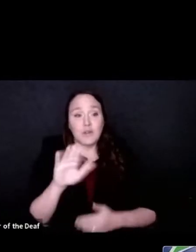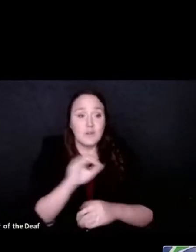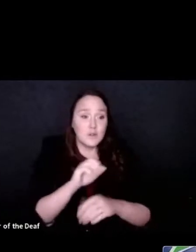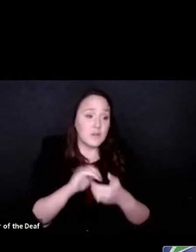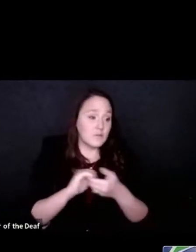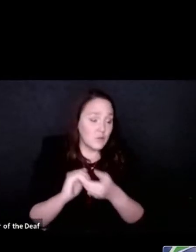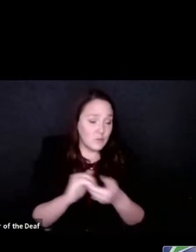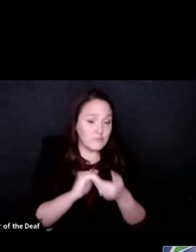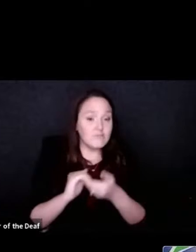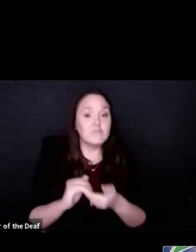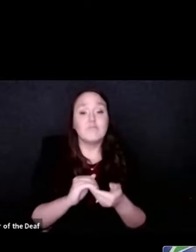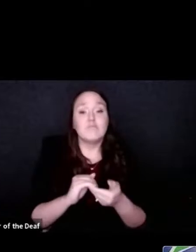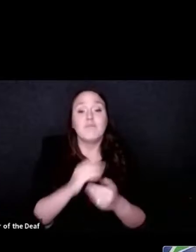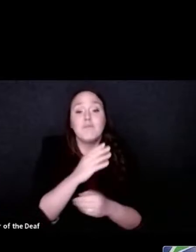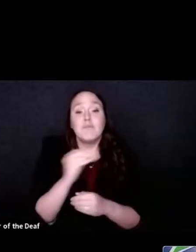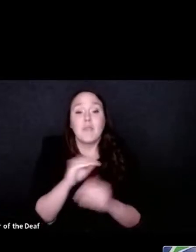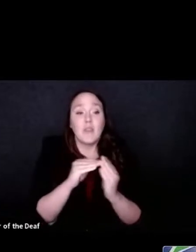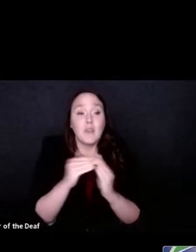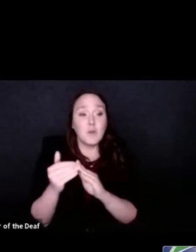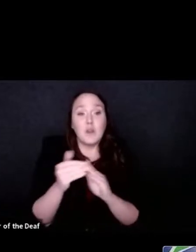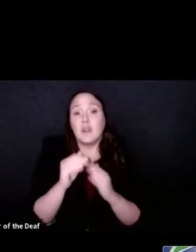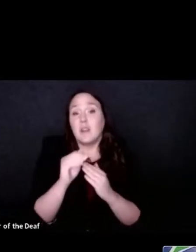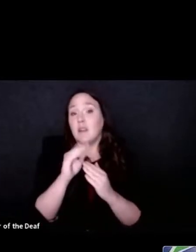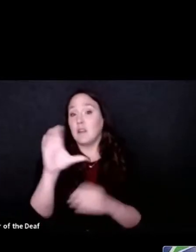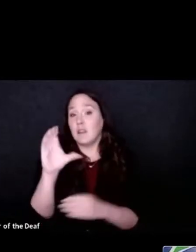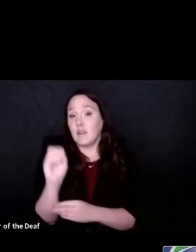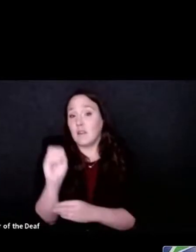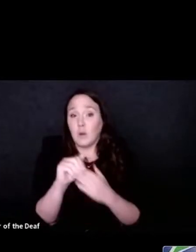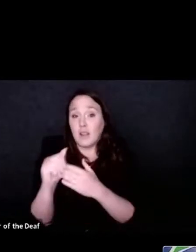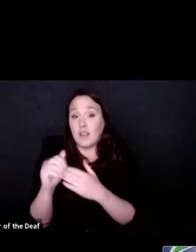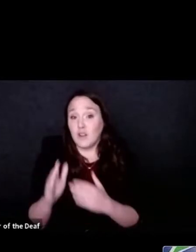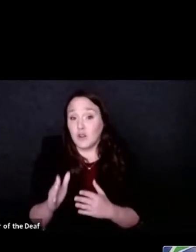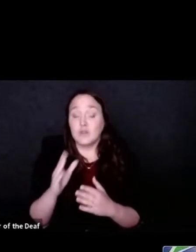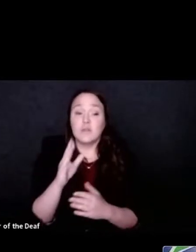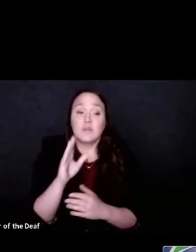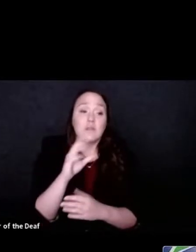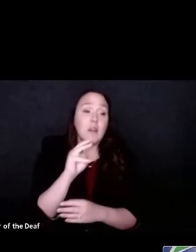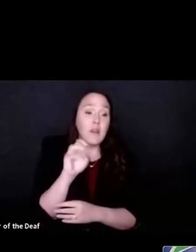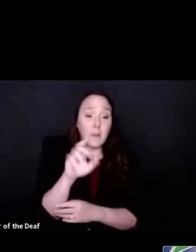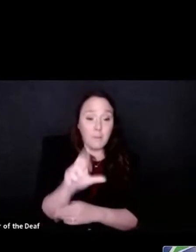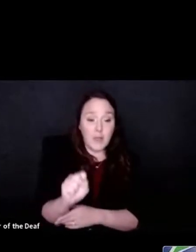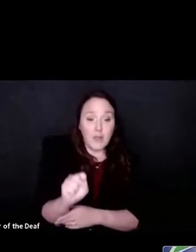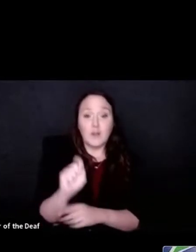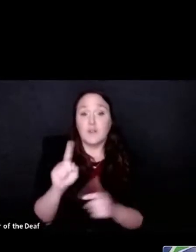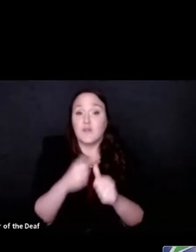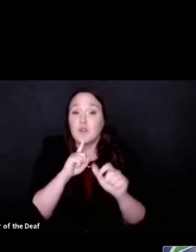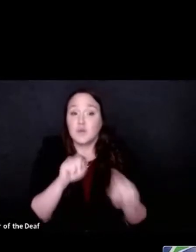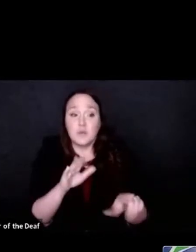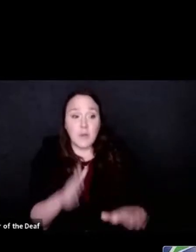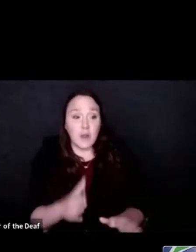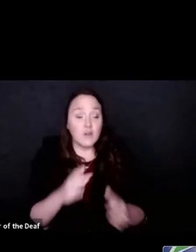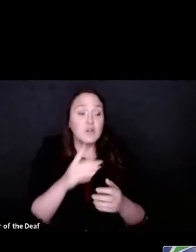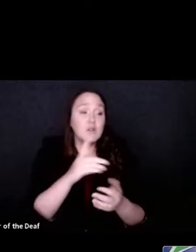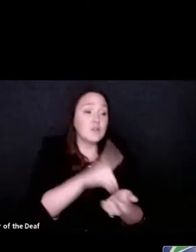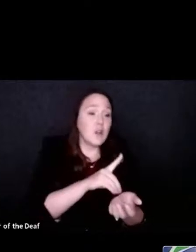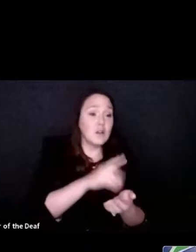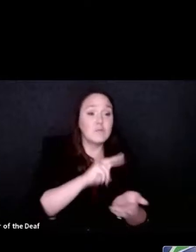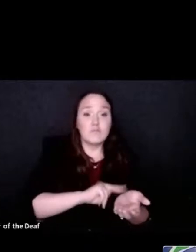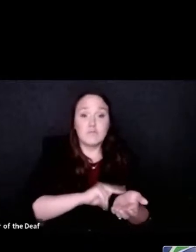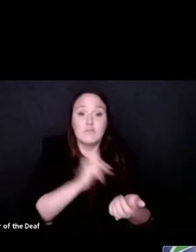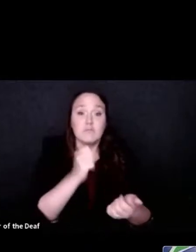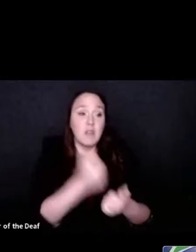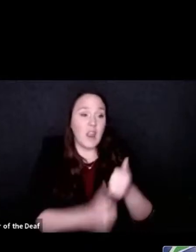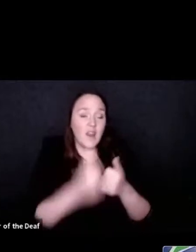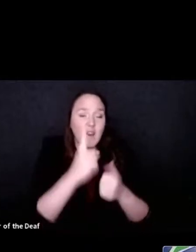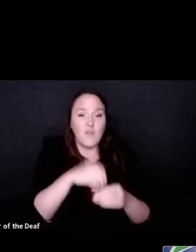We appreciate our community and county leadership, our mayors, our first responders, our healthcare workers, and really all the members